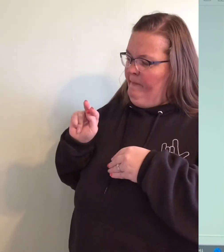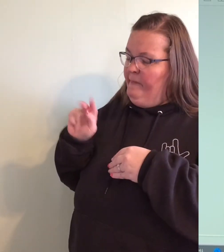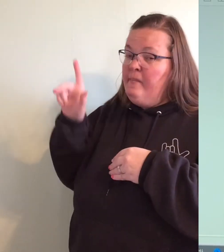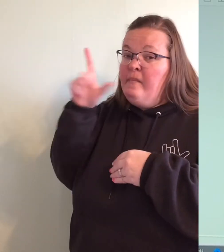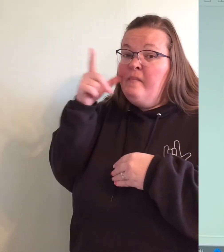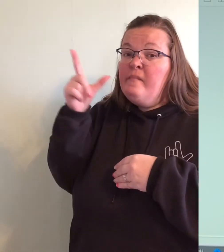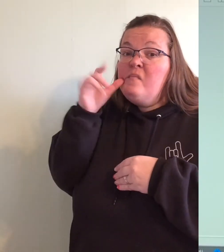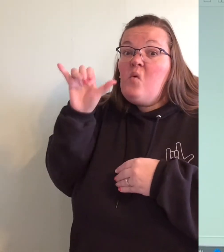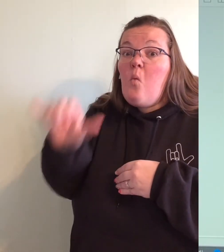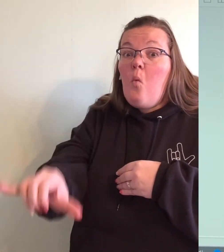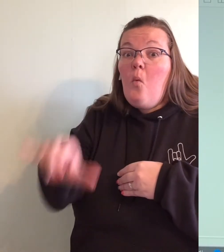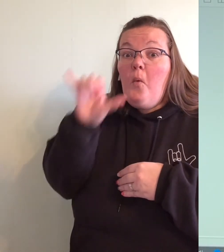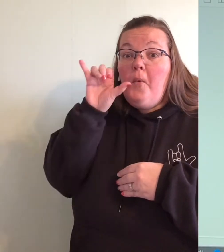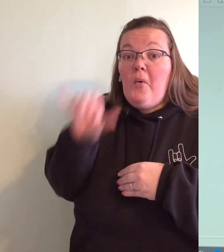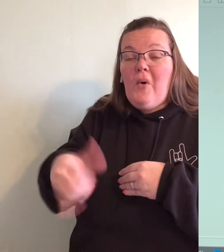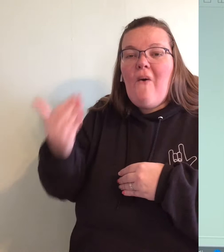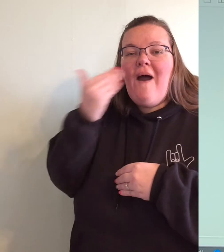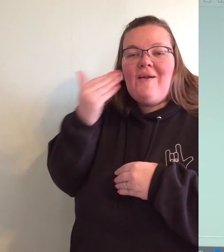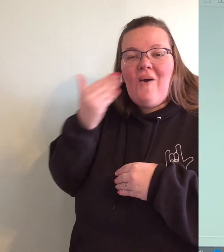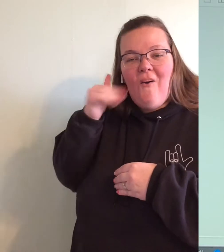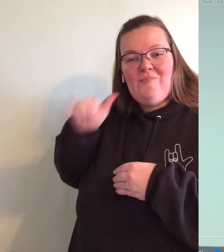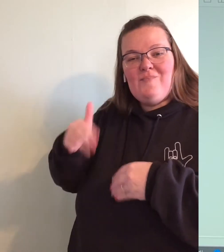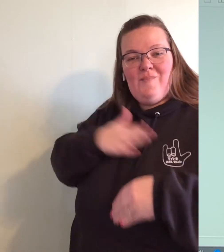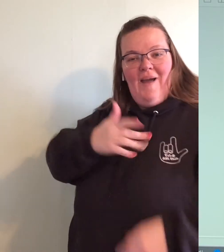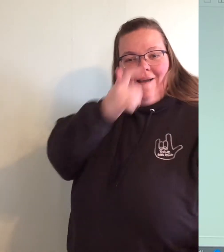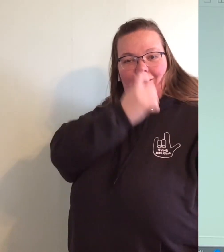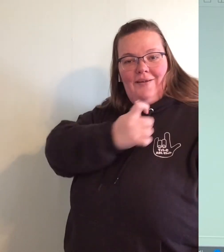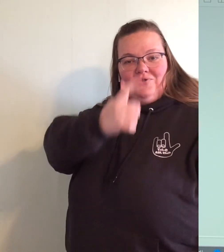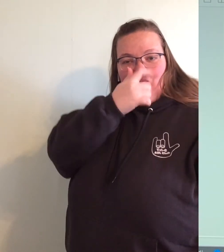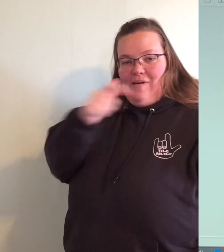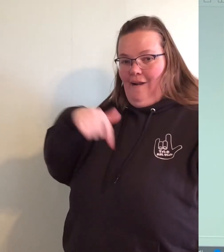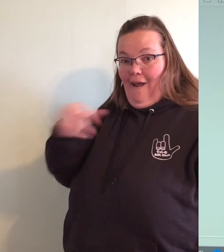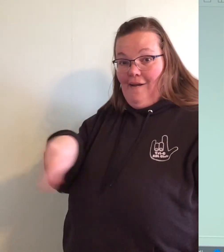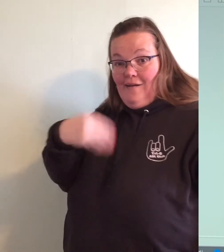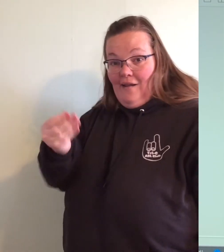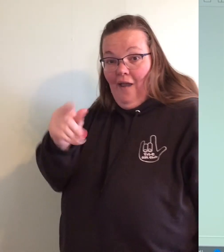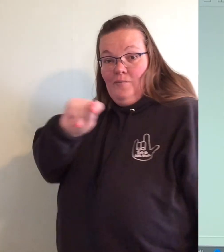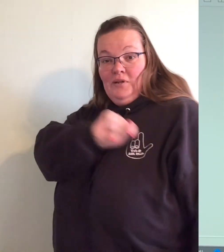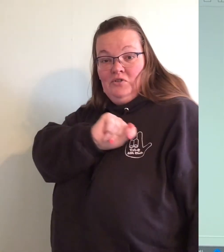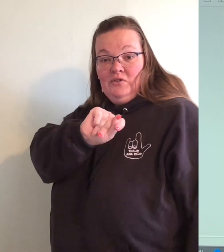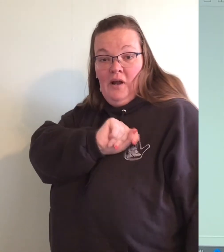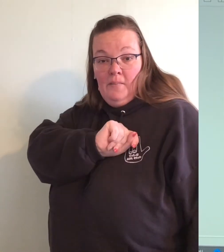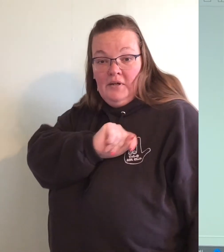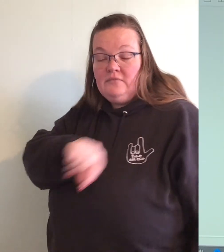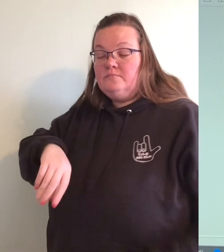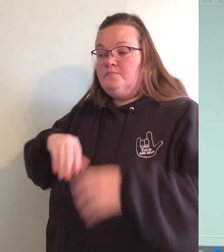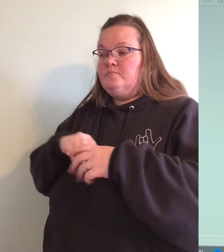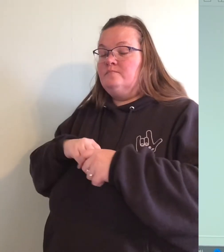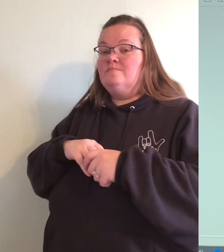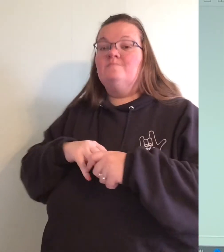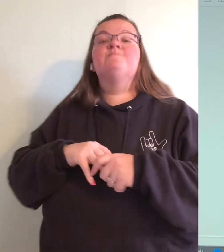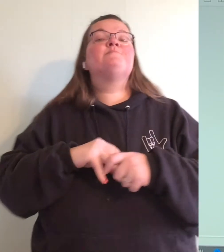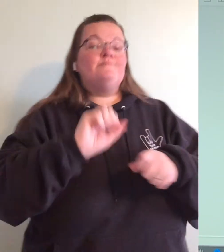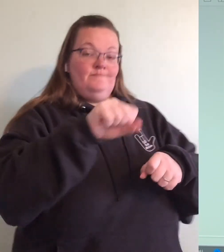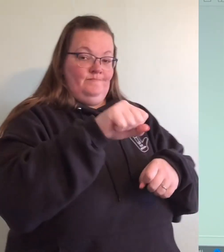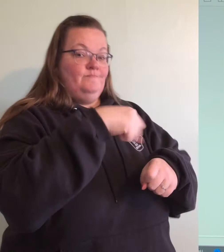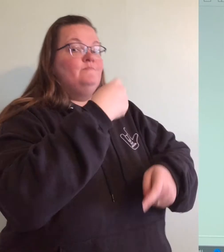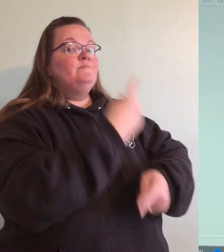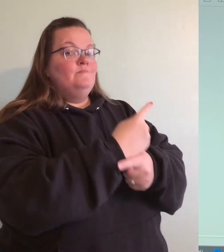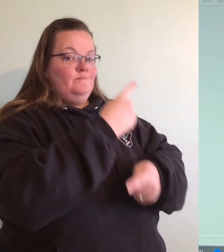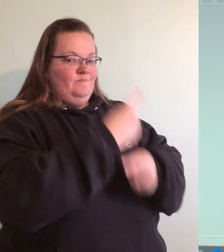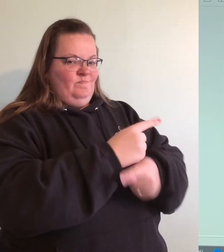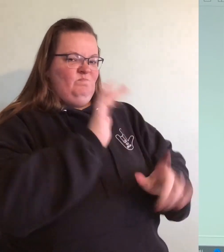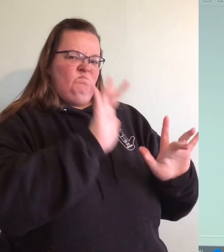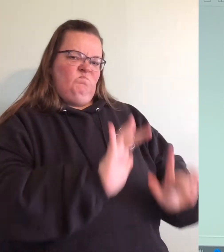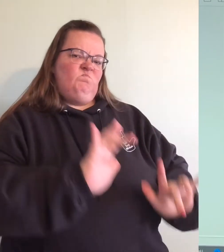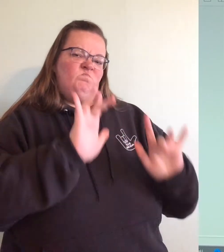suddenly Lucy said, "Oh, of course! It's my handkerchief, the one I gave to poor Mr. Tumnus." "That's right," said the beaver.